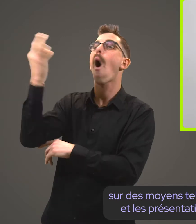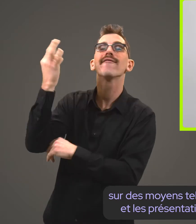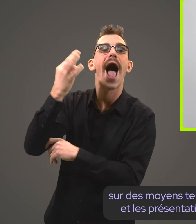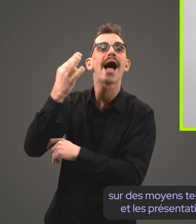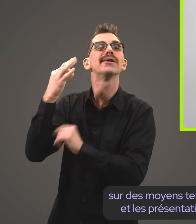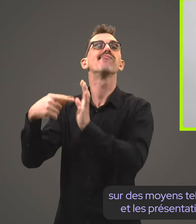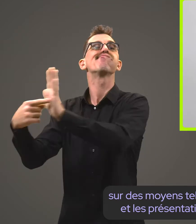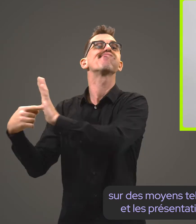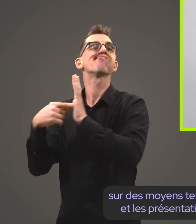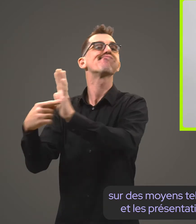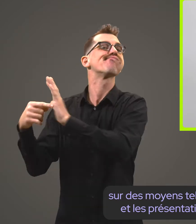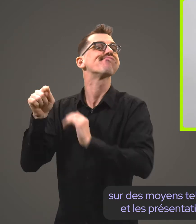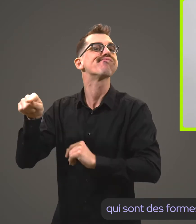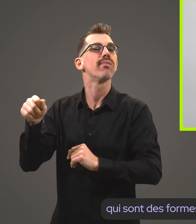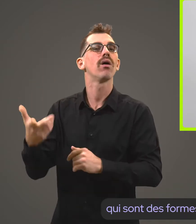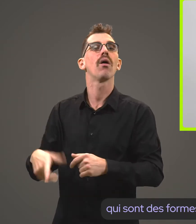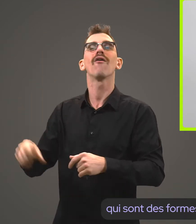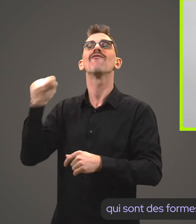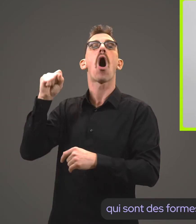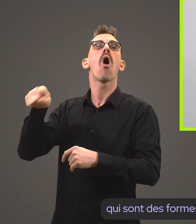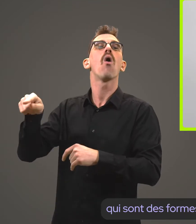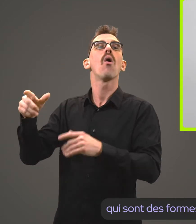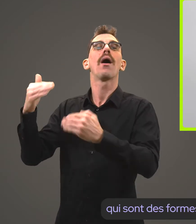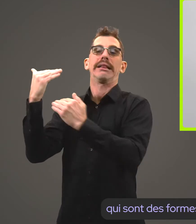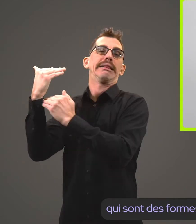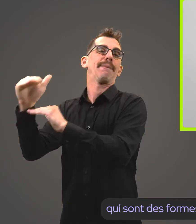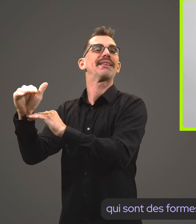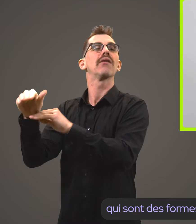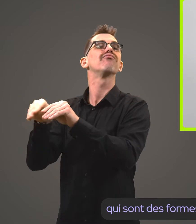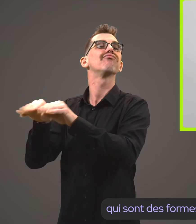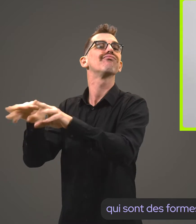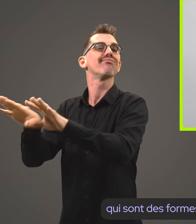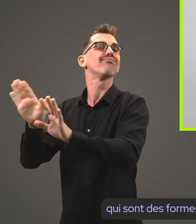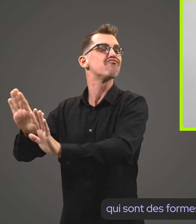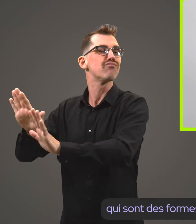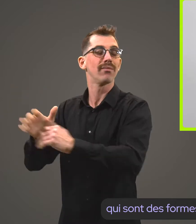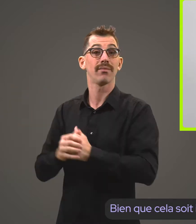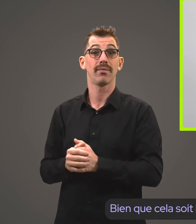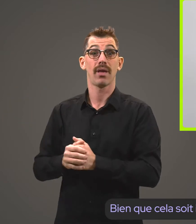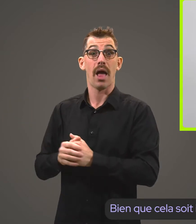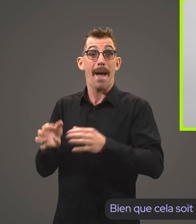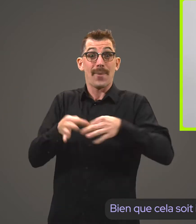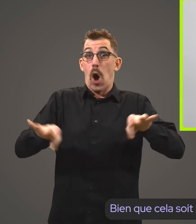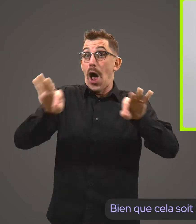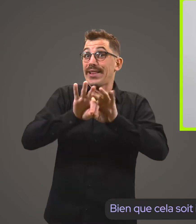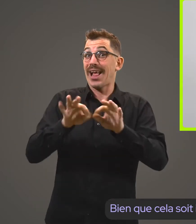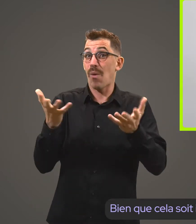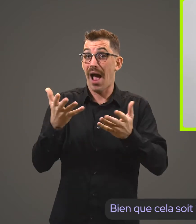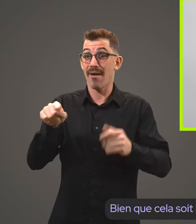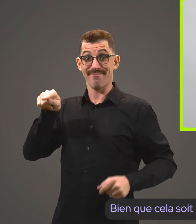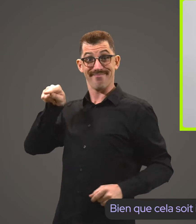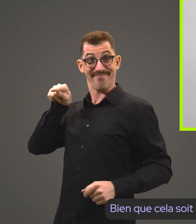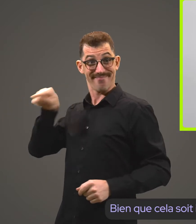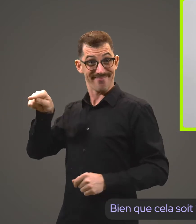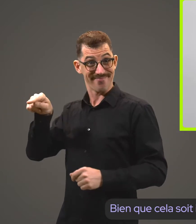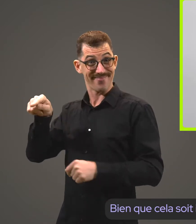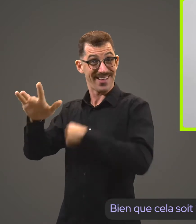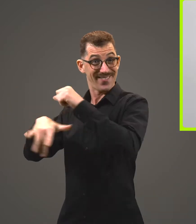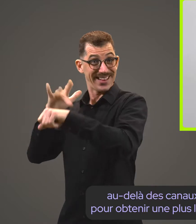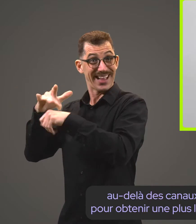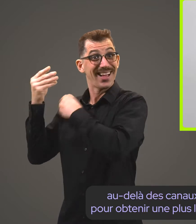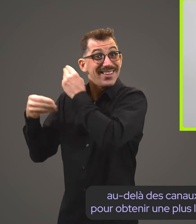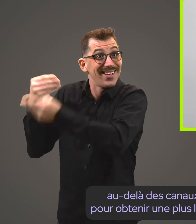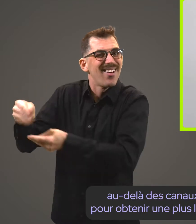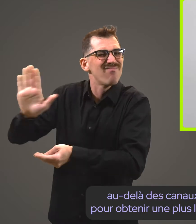articles and conference presentations, which are more passive forms of dissemination. While important, there is value in